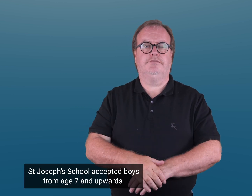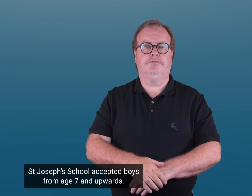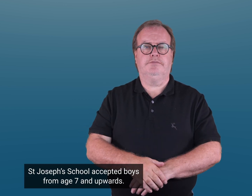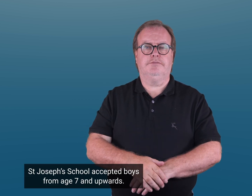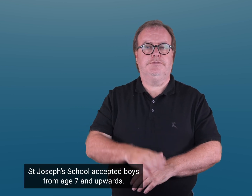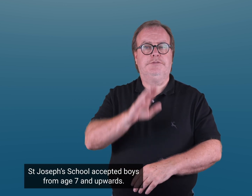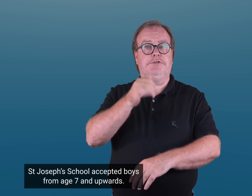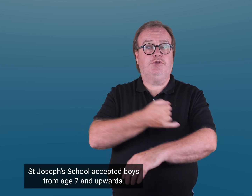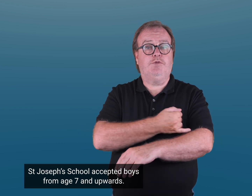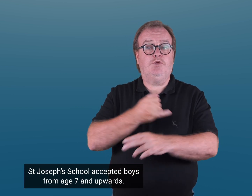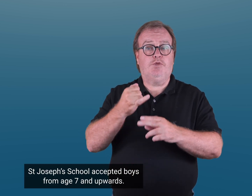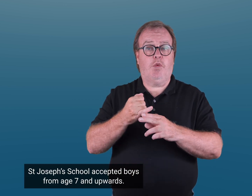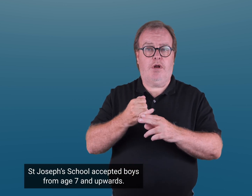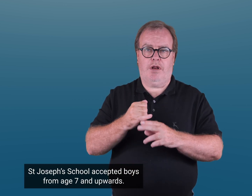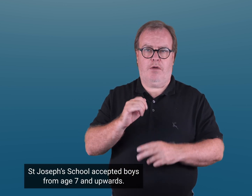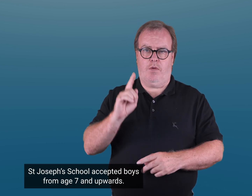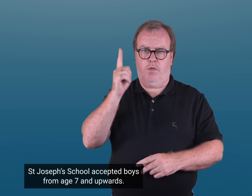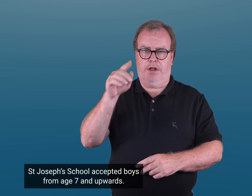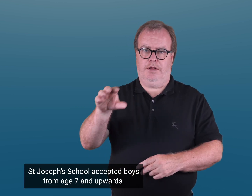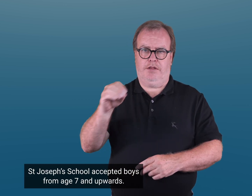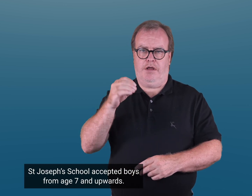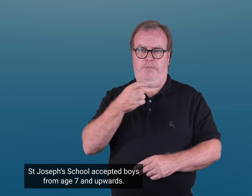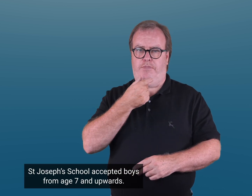St. Joseph's School accepted boys from age 7 and upwards.